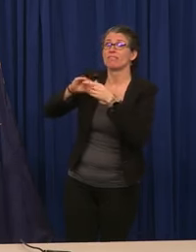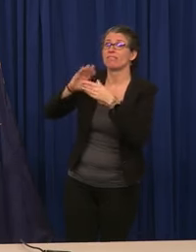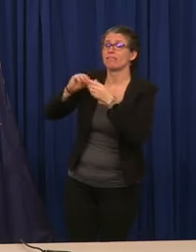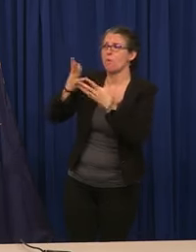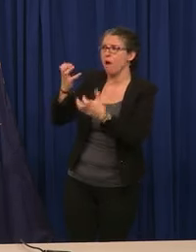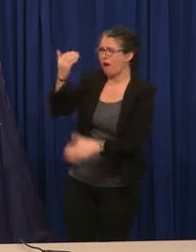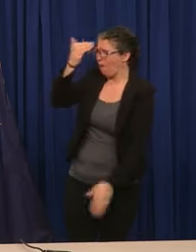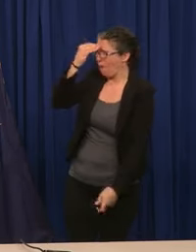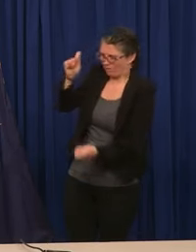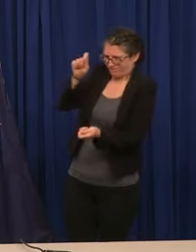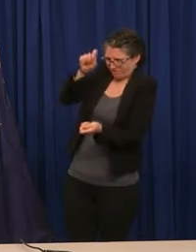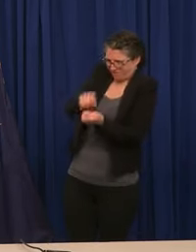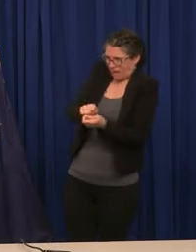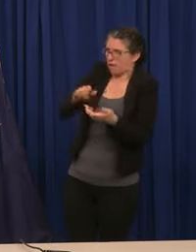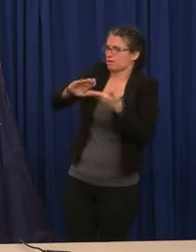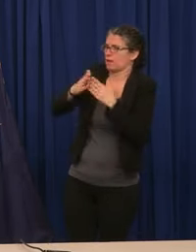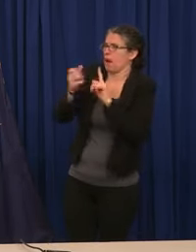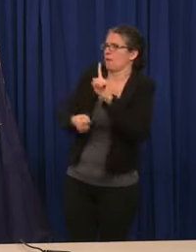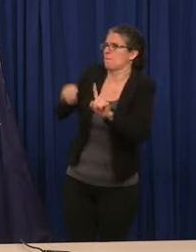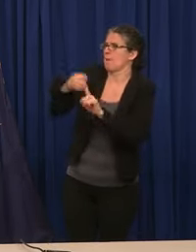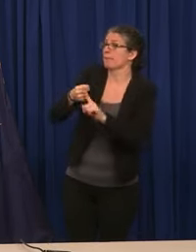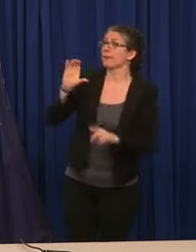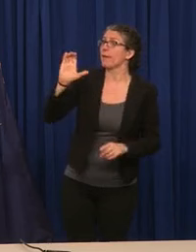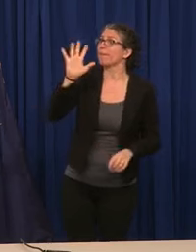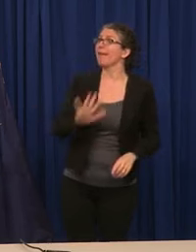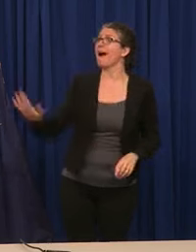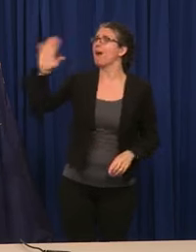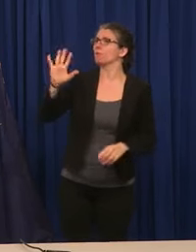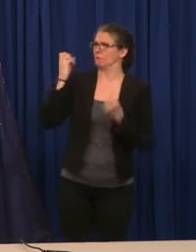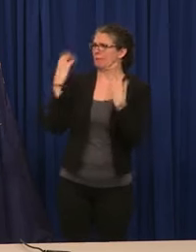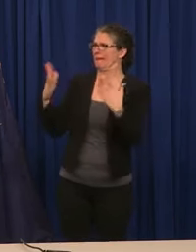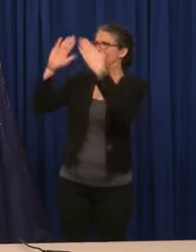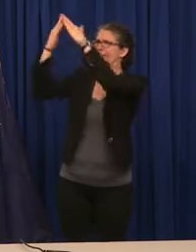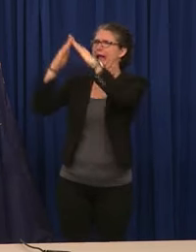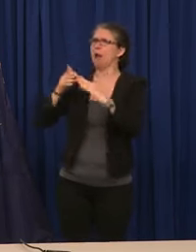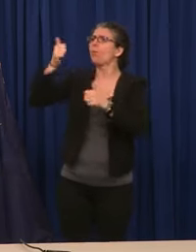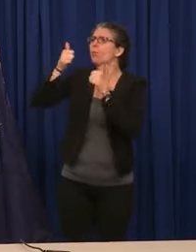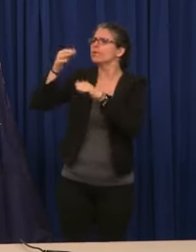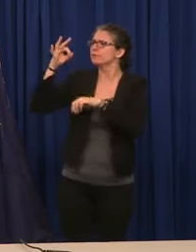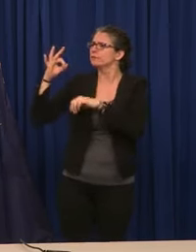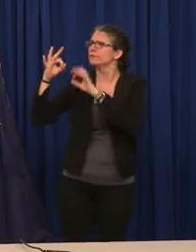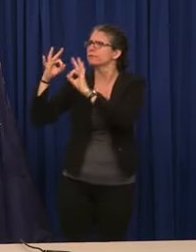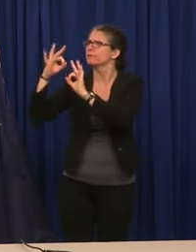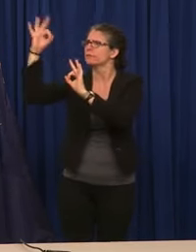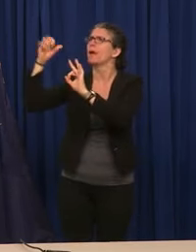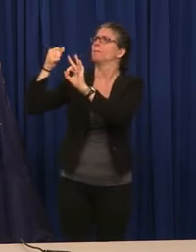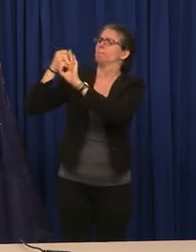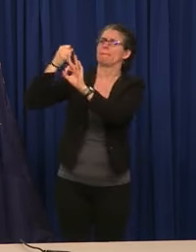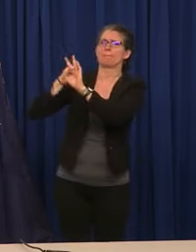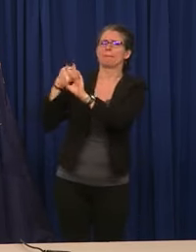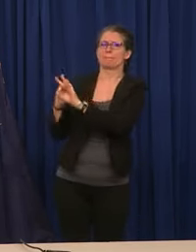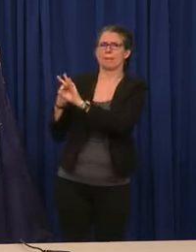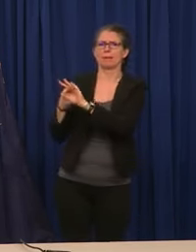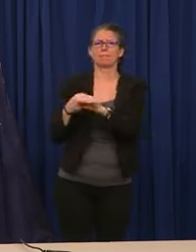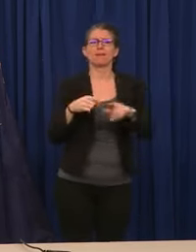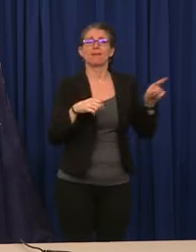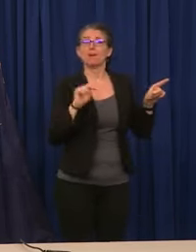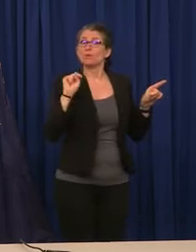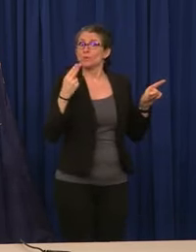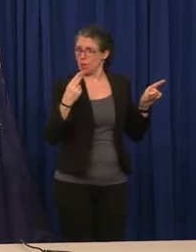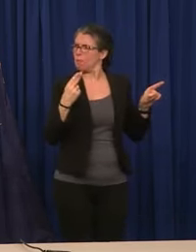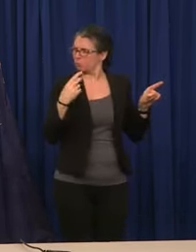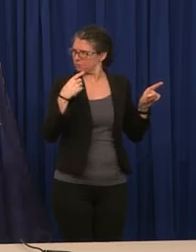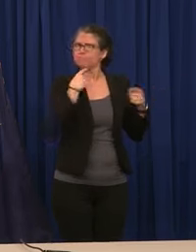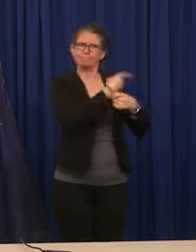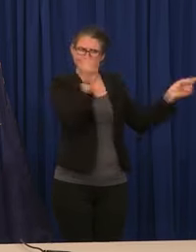virus cases are in. And New Hampshire is actually reporting towns, I believe, and maybe some other states. Are you reconsidering reporting